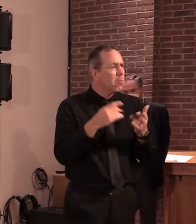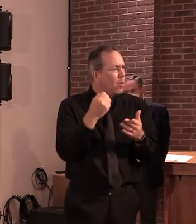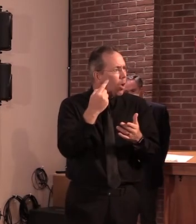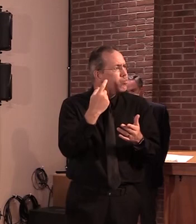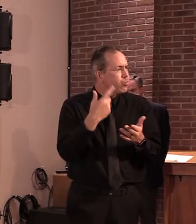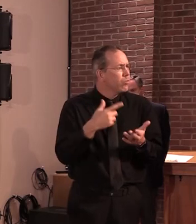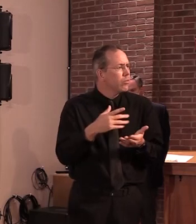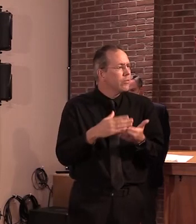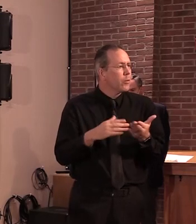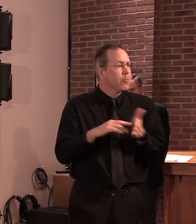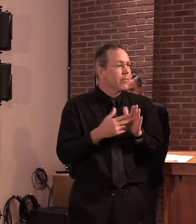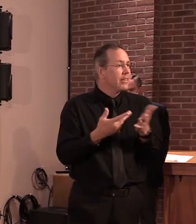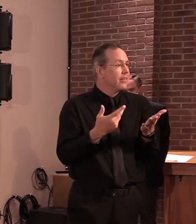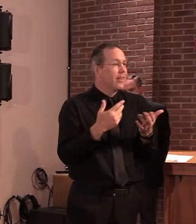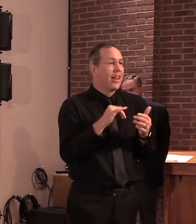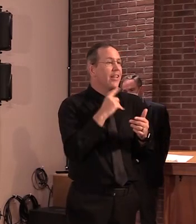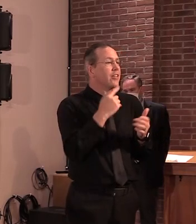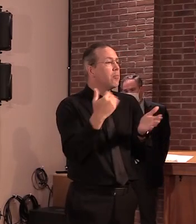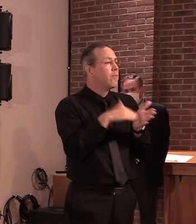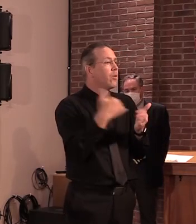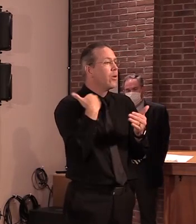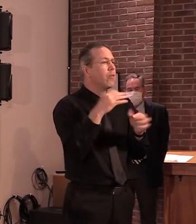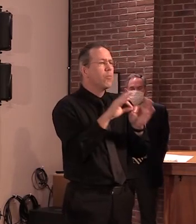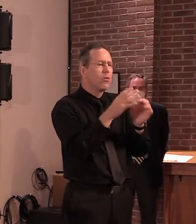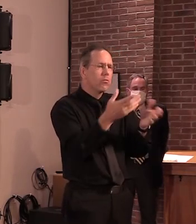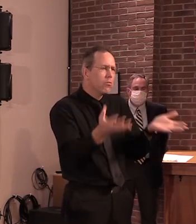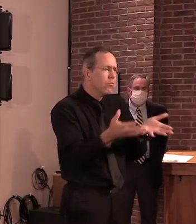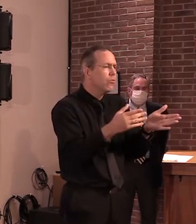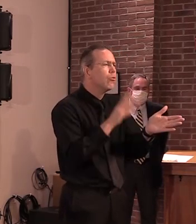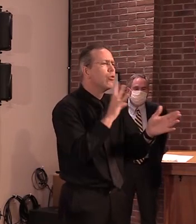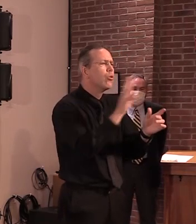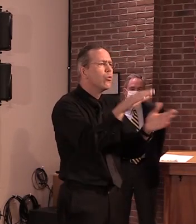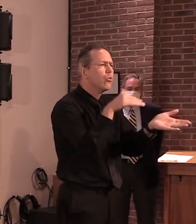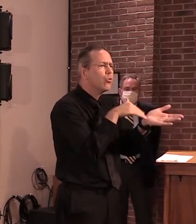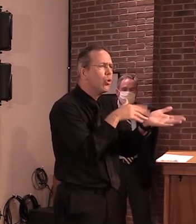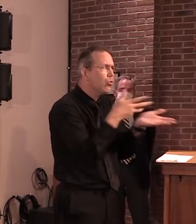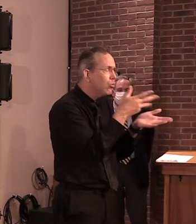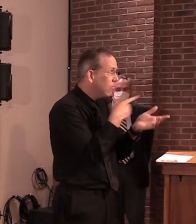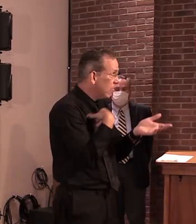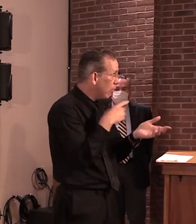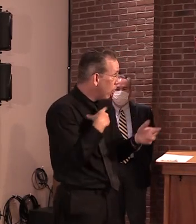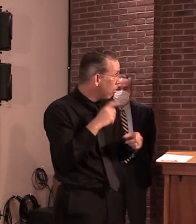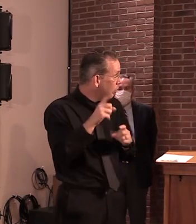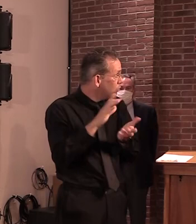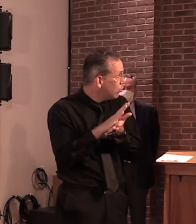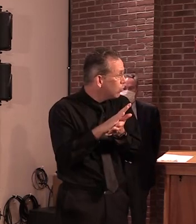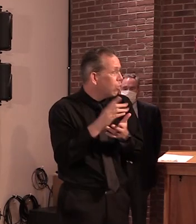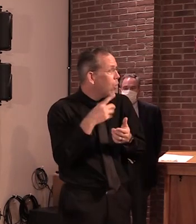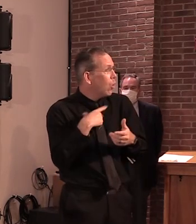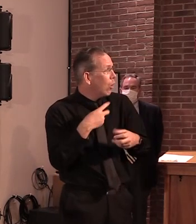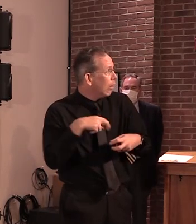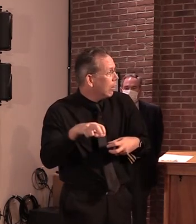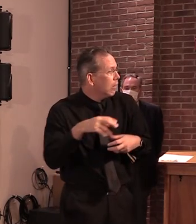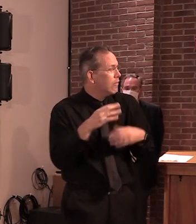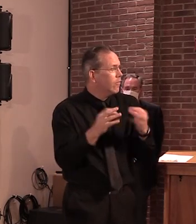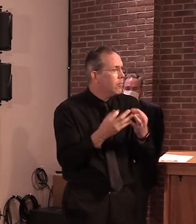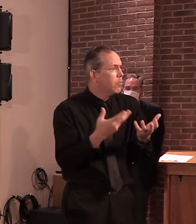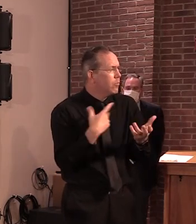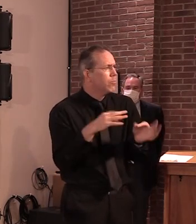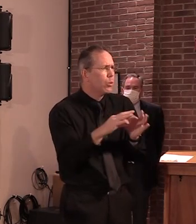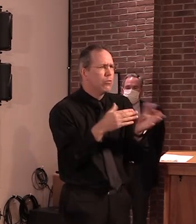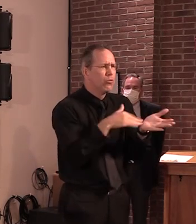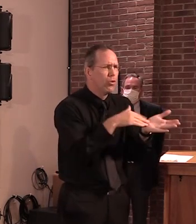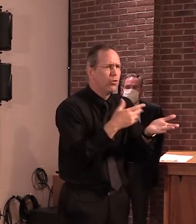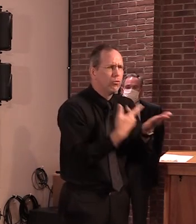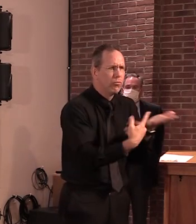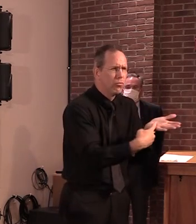physicians and can be conferring and consulting with them and understanding how best to mitigate and manage the risk that they